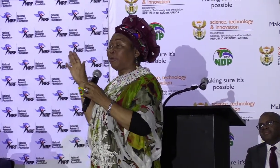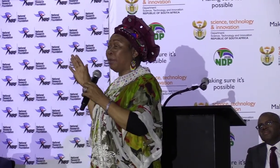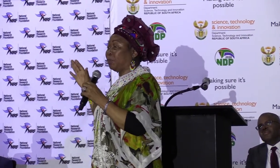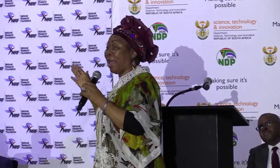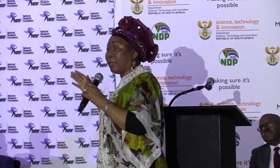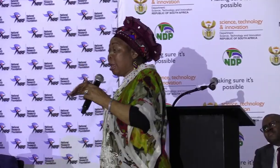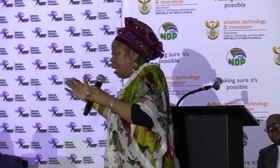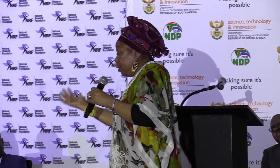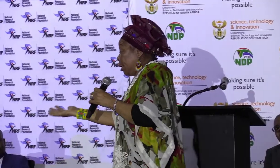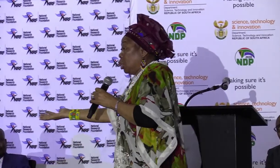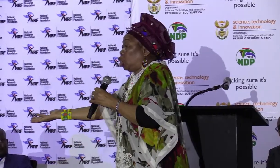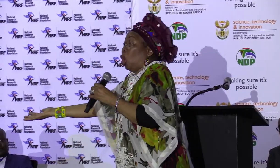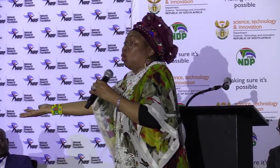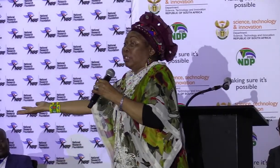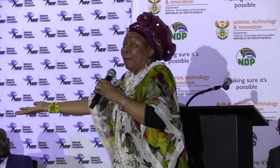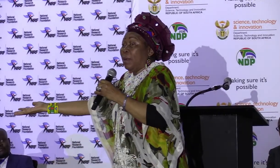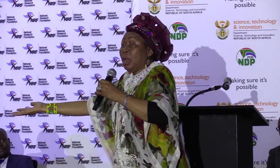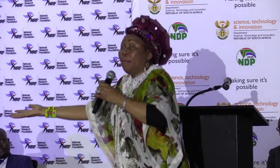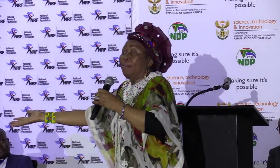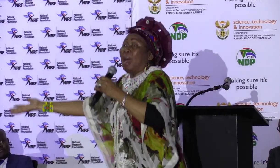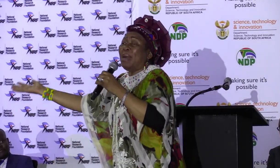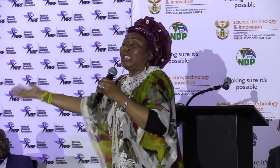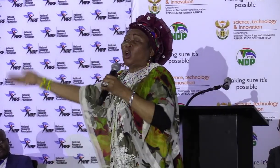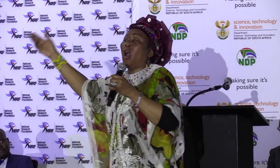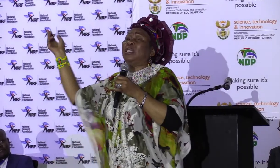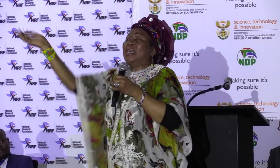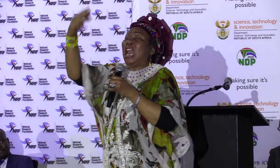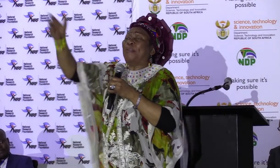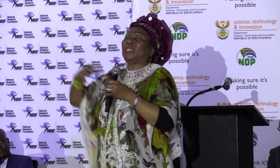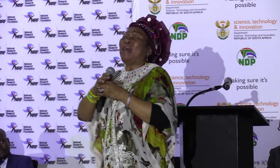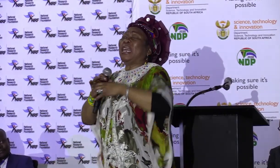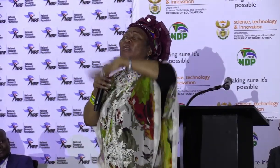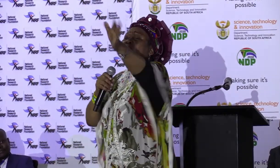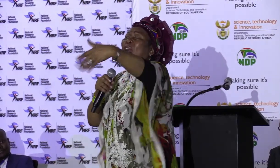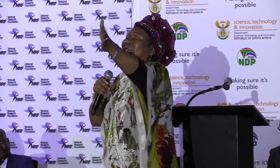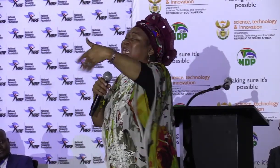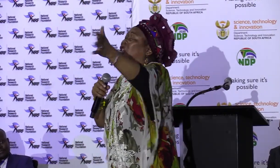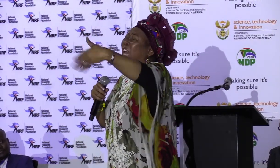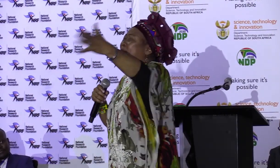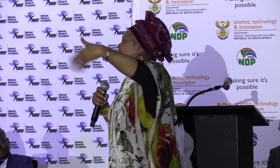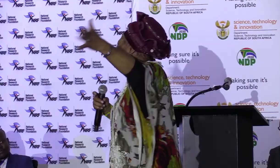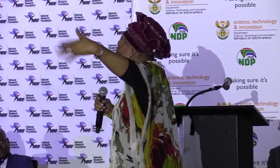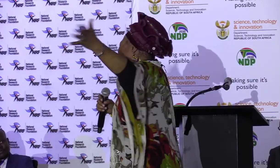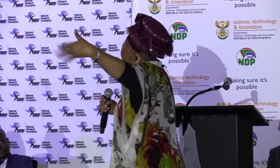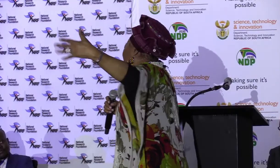was ejected from his bed and he showed them. Mama called the neighbors.